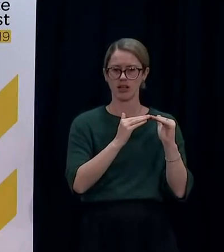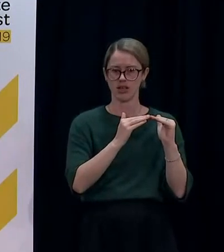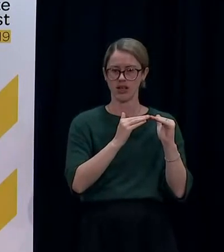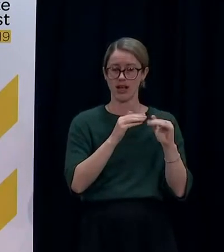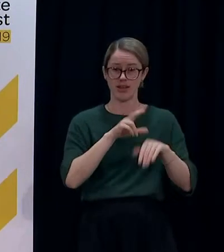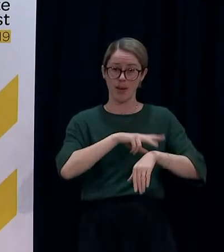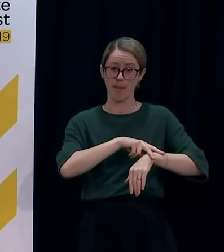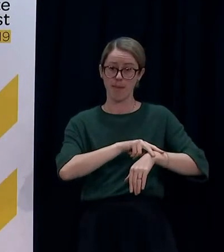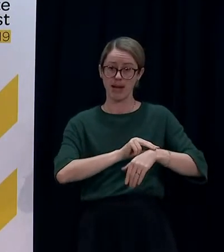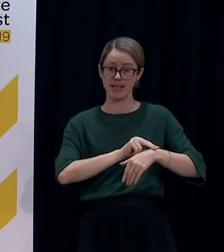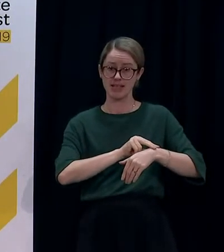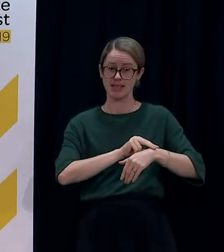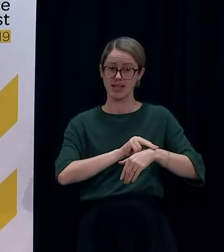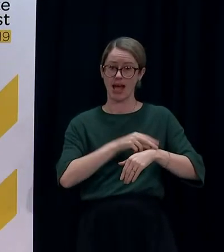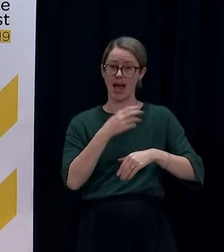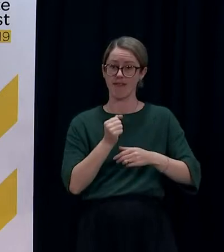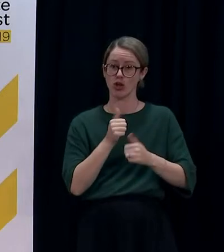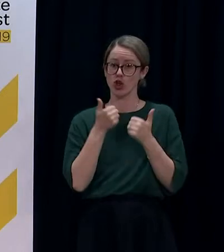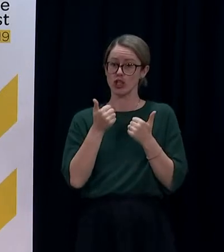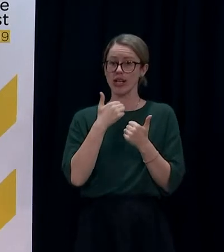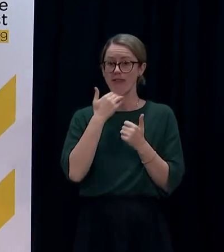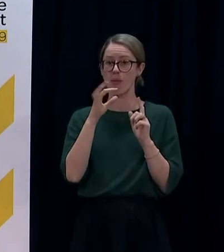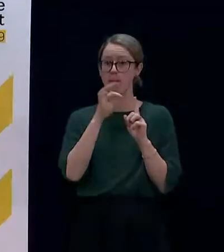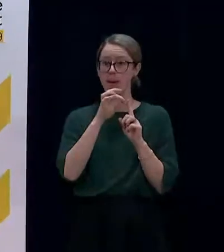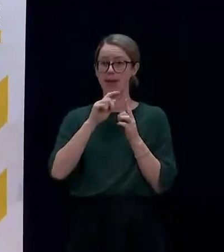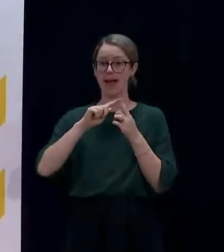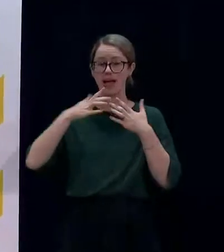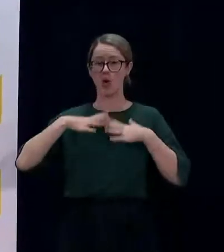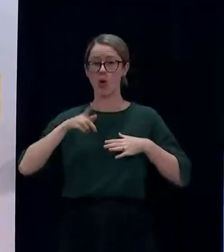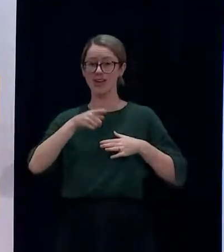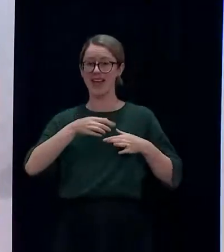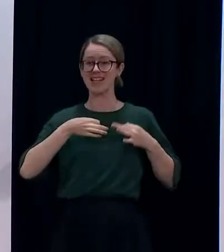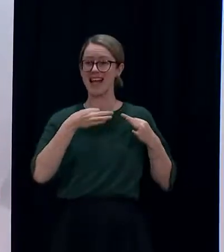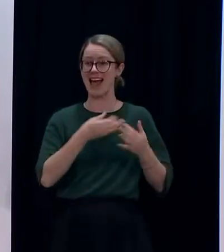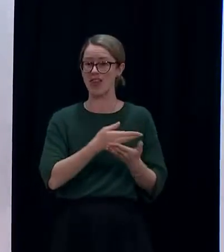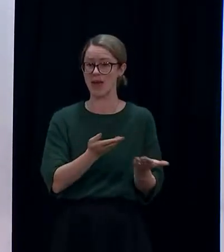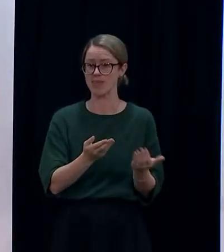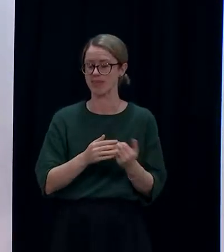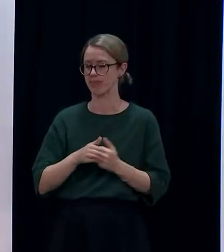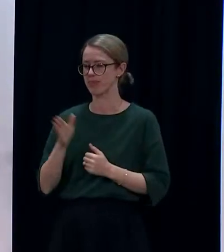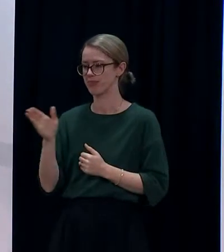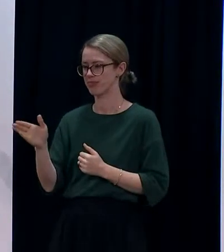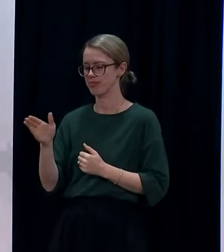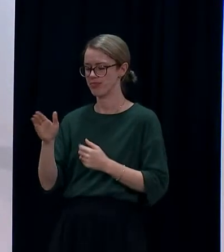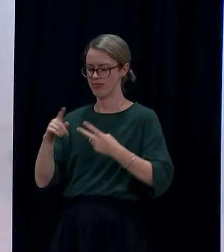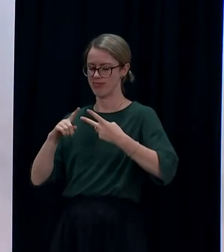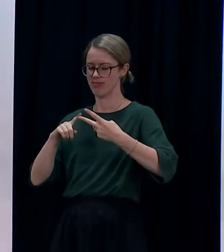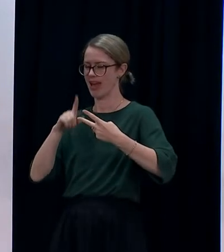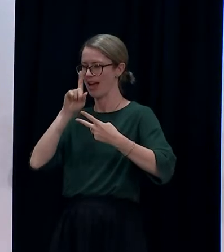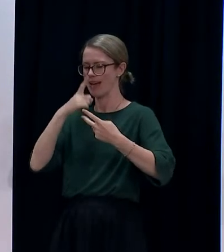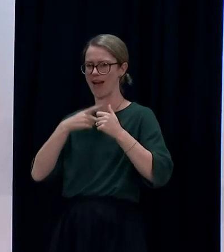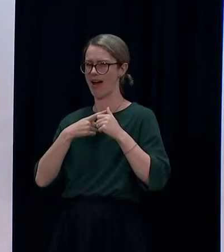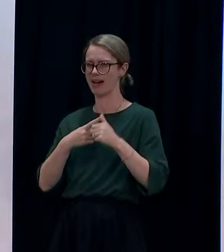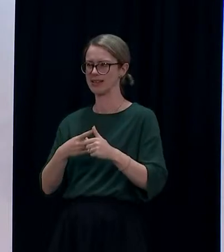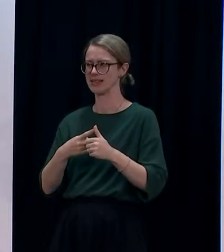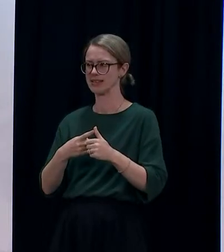house, have adequate PPE on them, or was that a delay? I can't answer the second of those questions. I think a lot of people will have